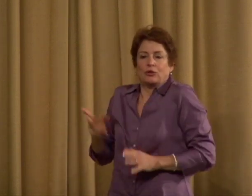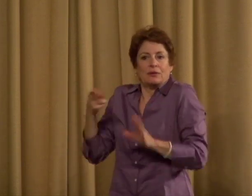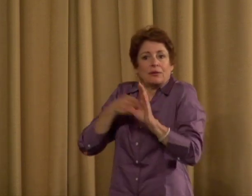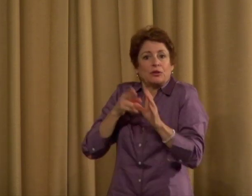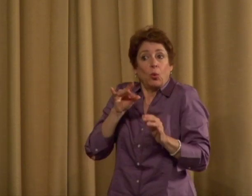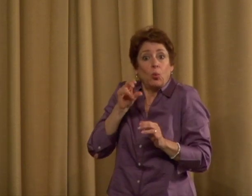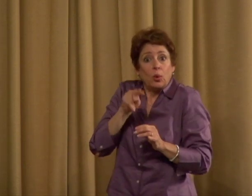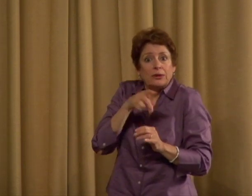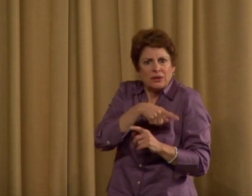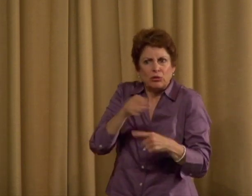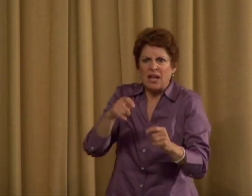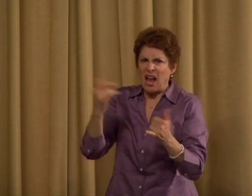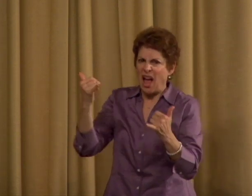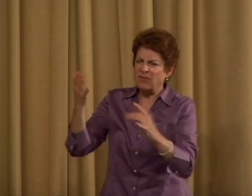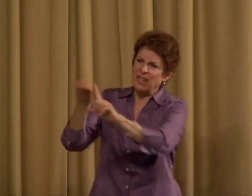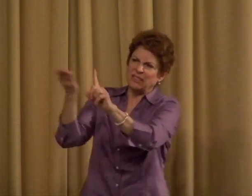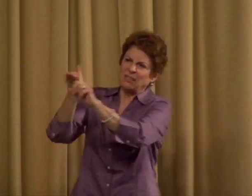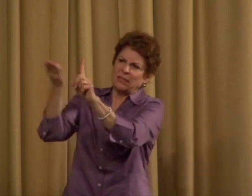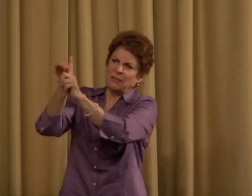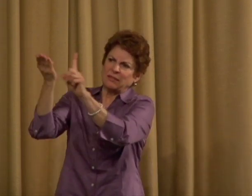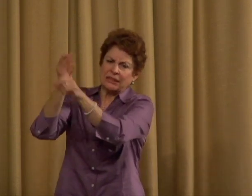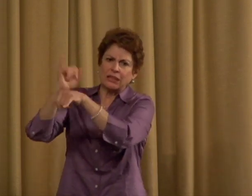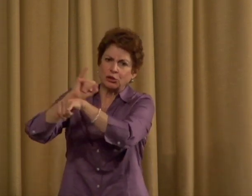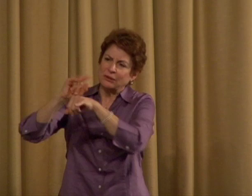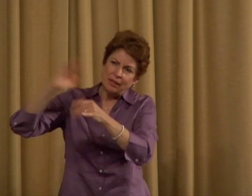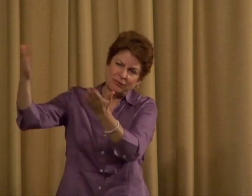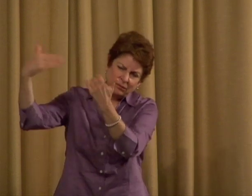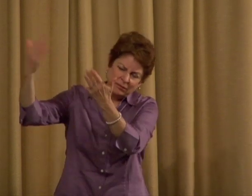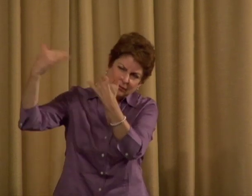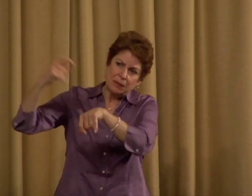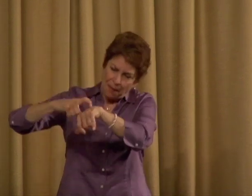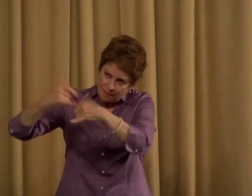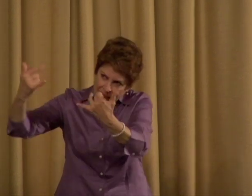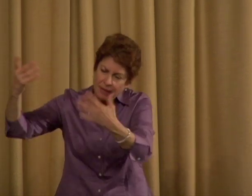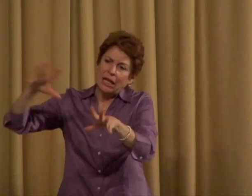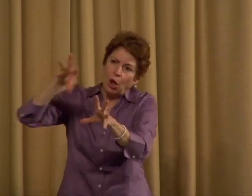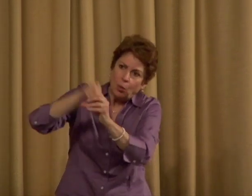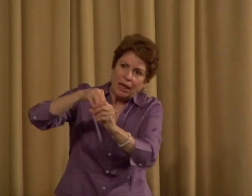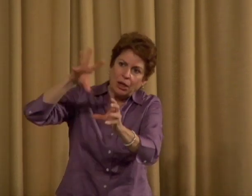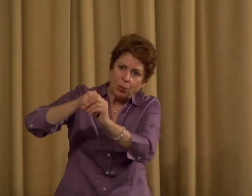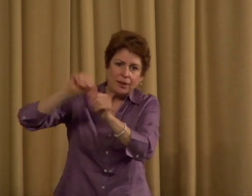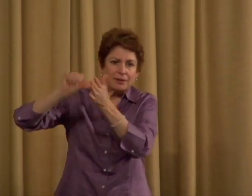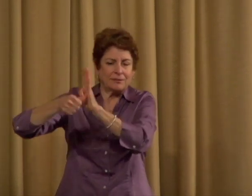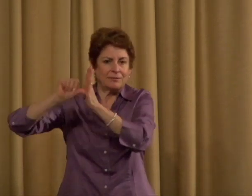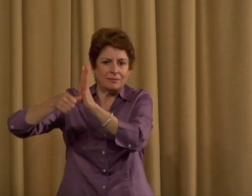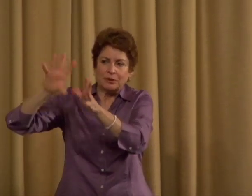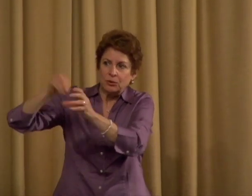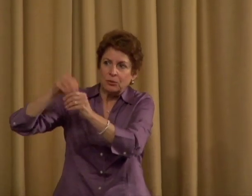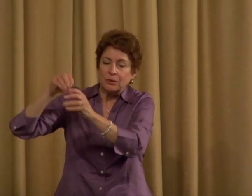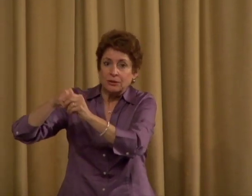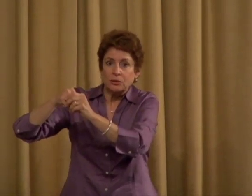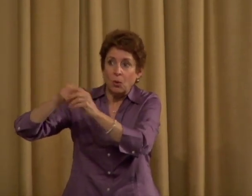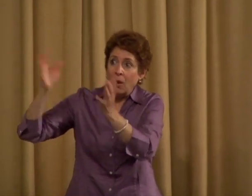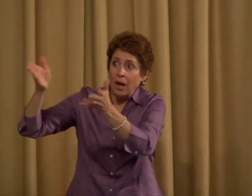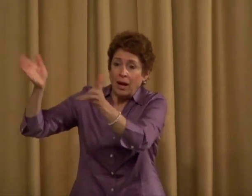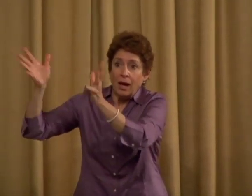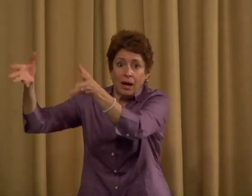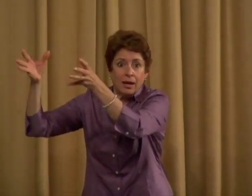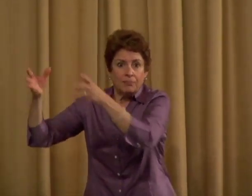For general actors, like having the unions, convincing the industry, it's like, okay, it's in time to be fully